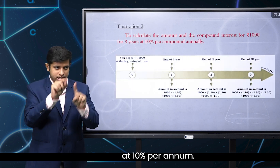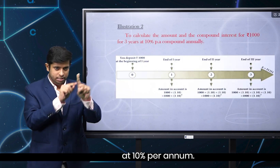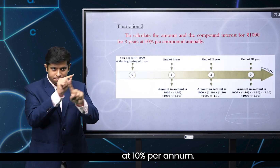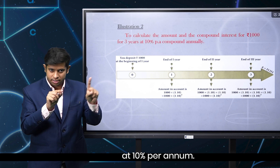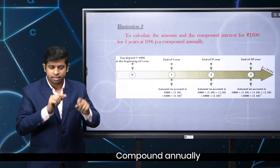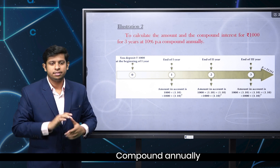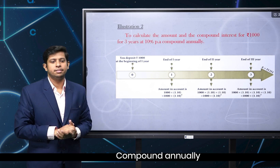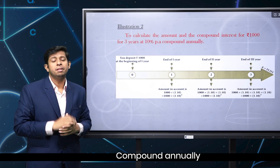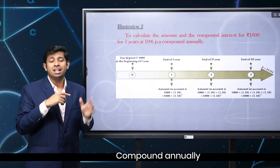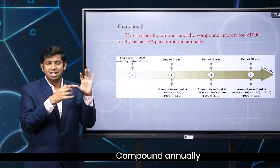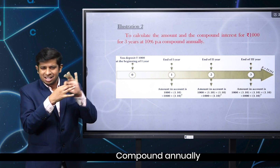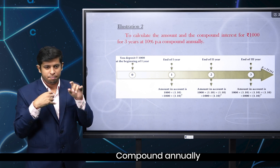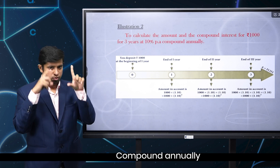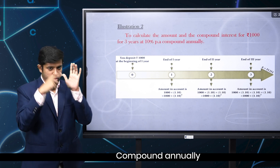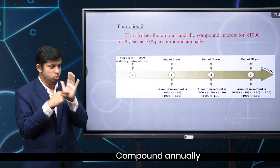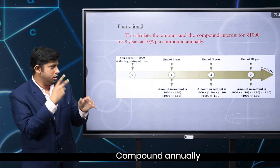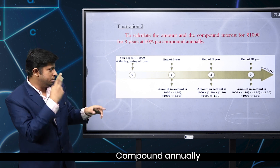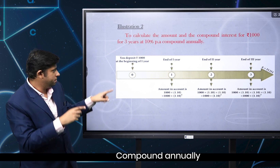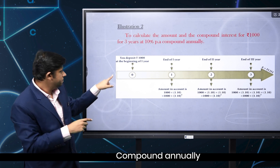annum, compound annually.